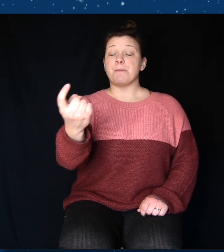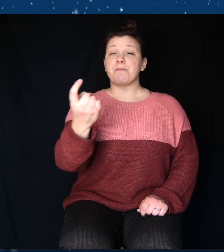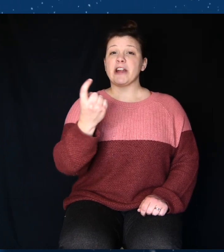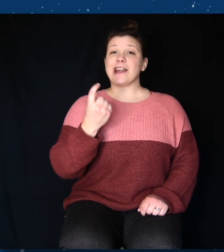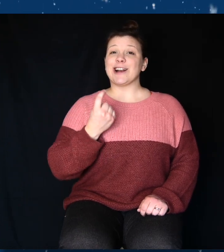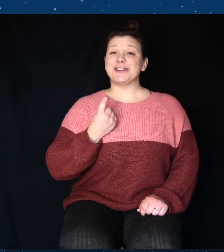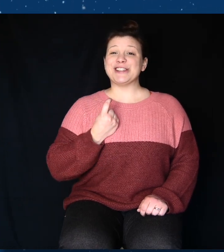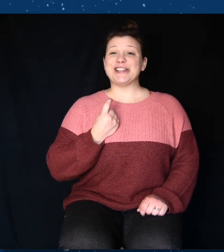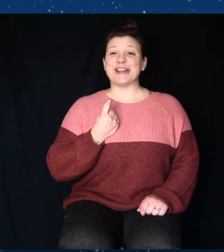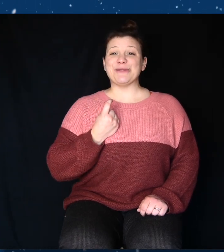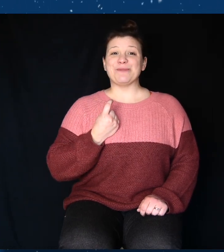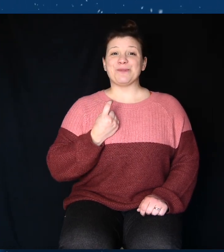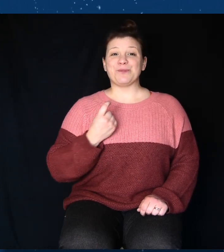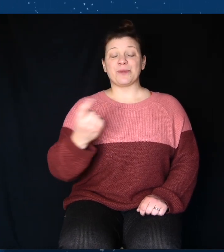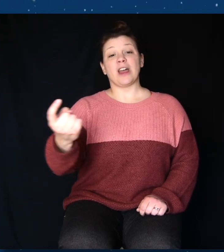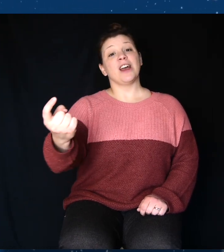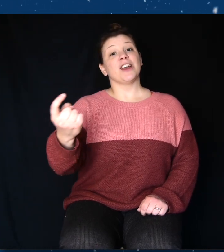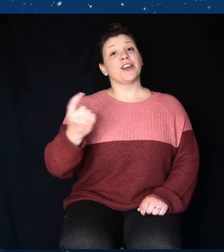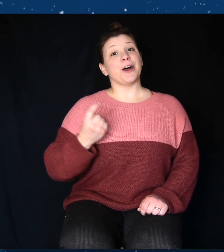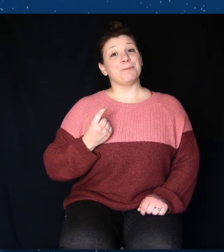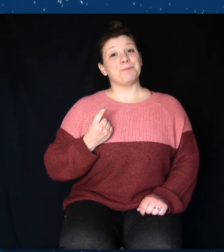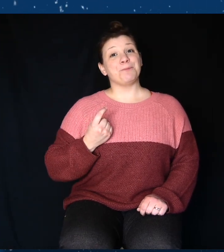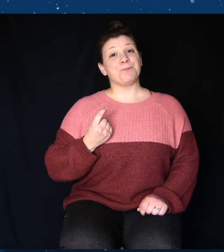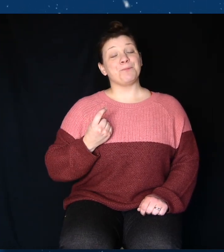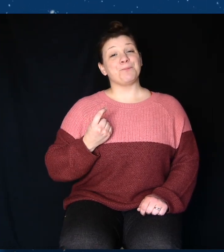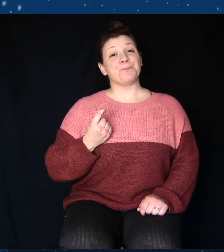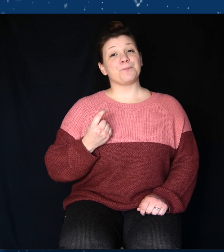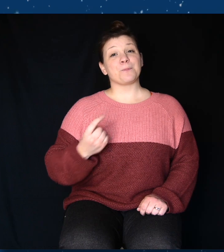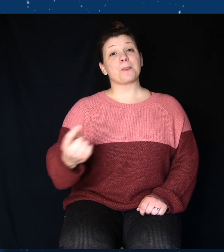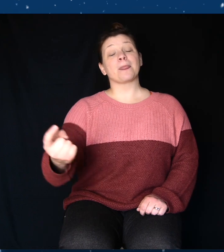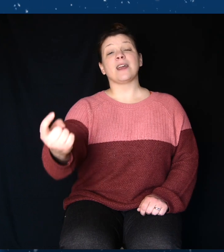finger and bring it closer to you. Come.